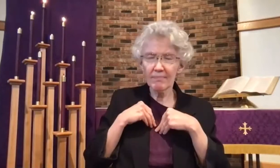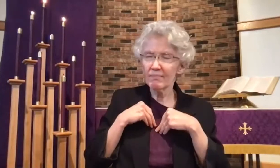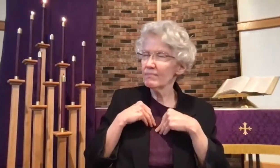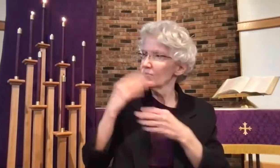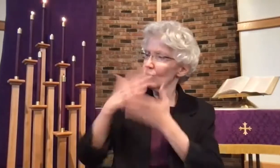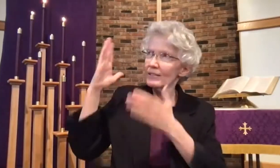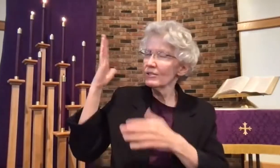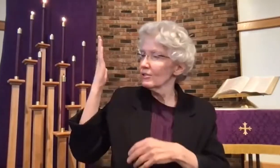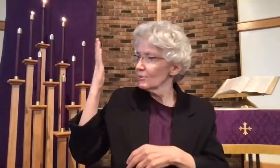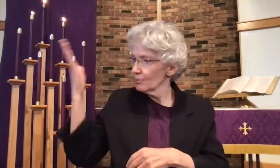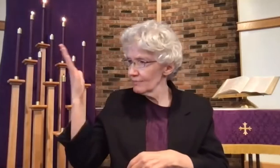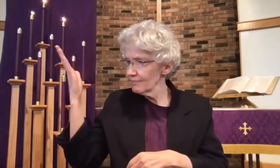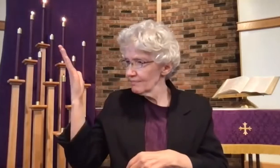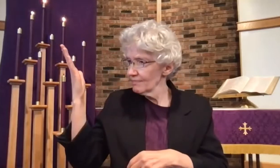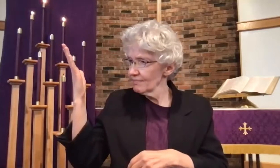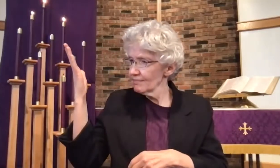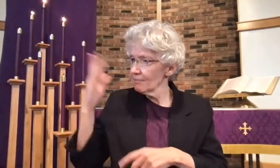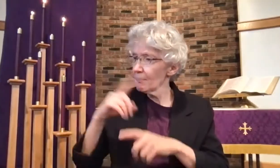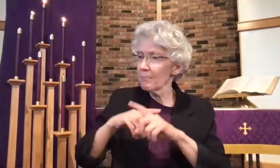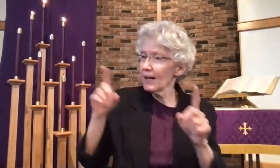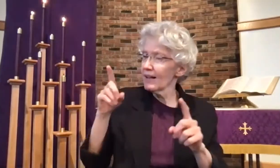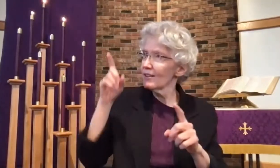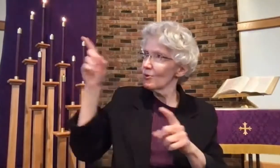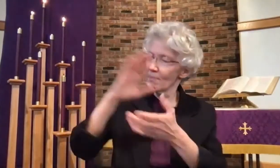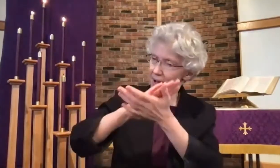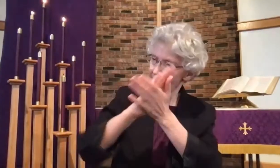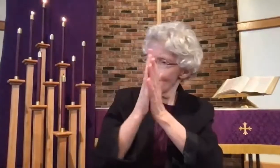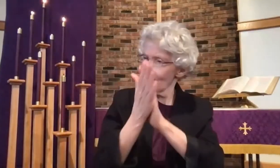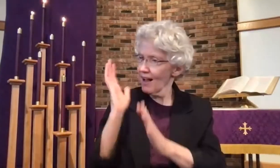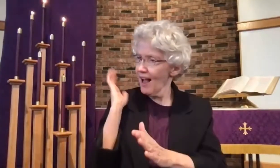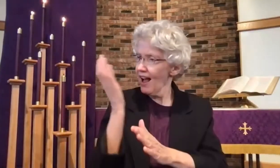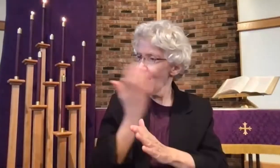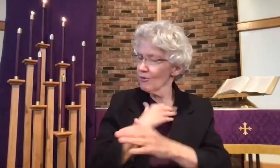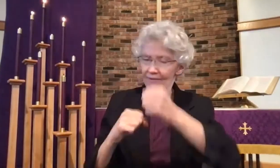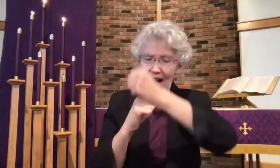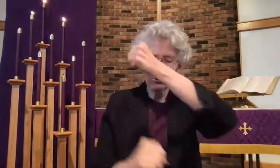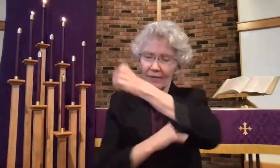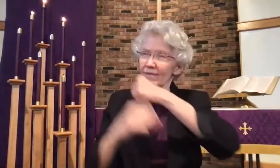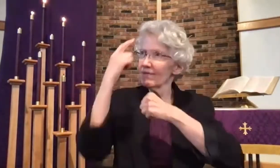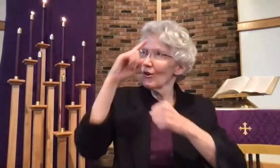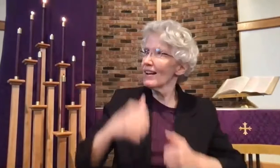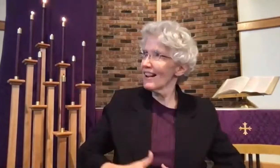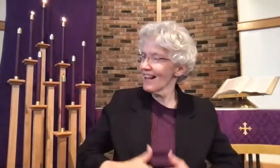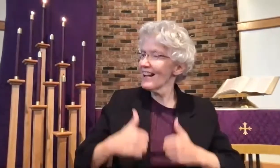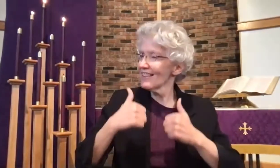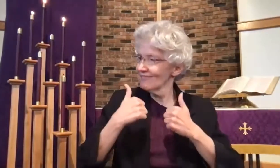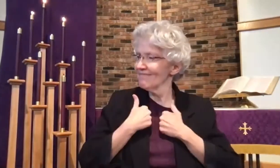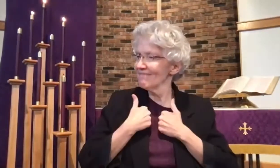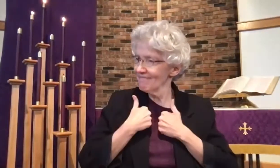You answer our prayers and invite us to new life. You are stone which the builders rejected. You